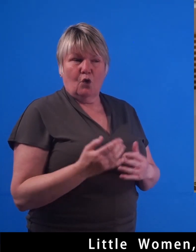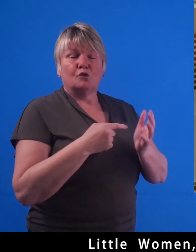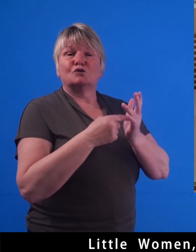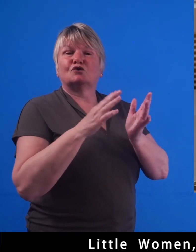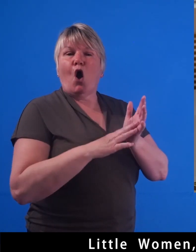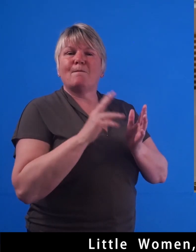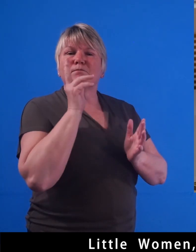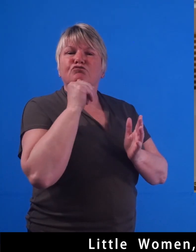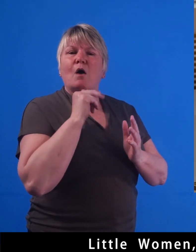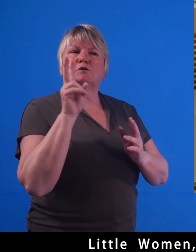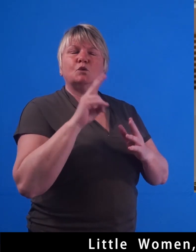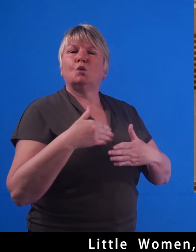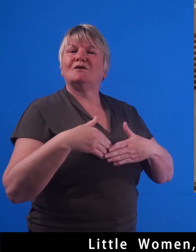Tom Brown's School Days,